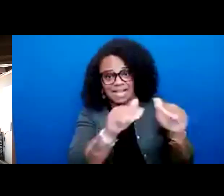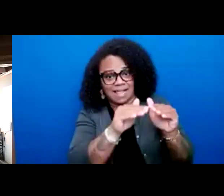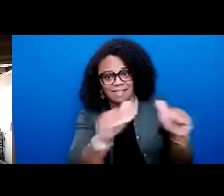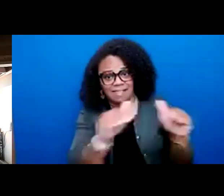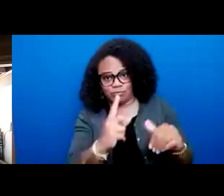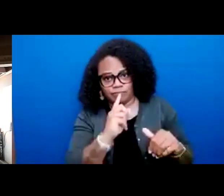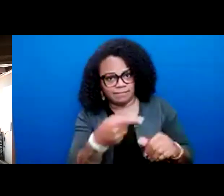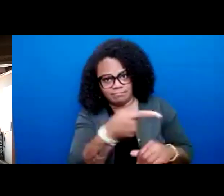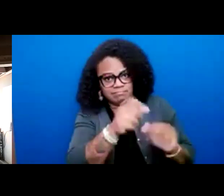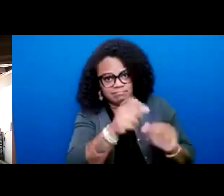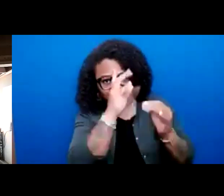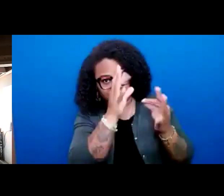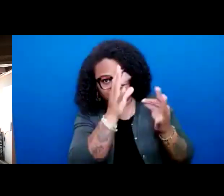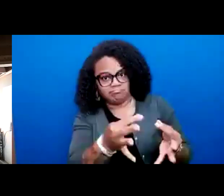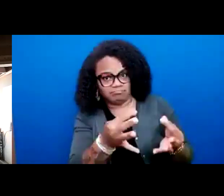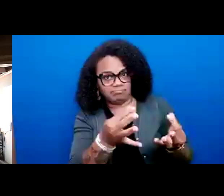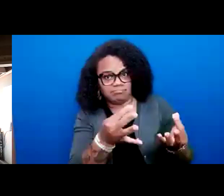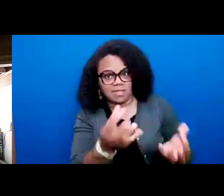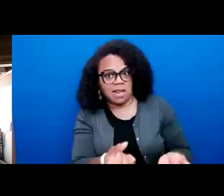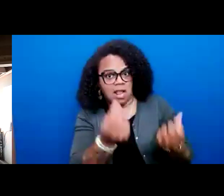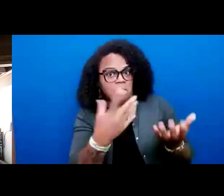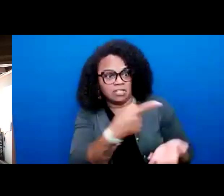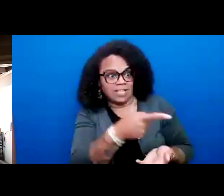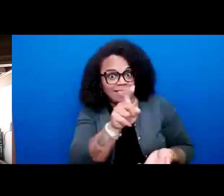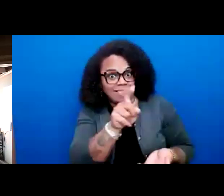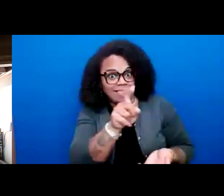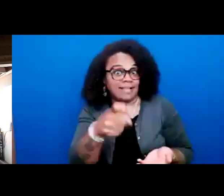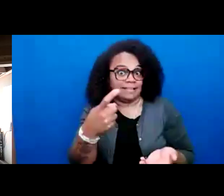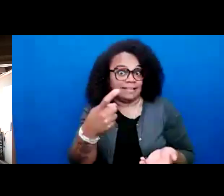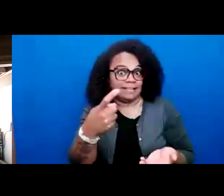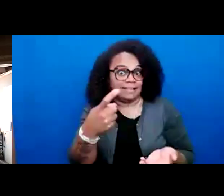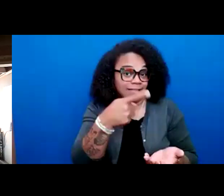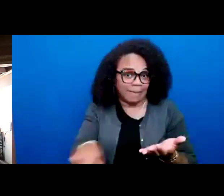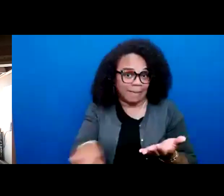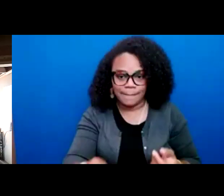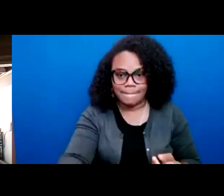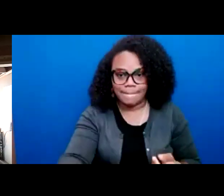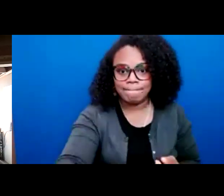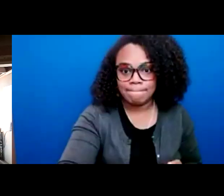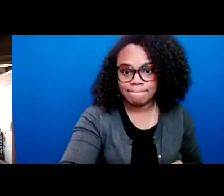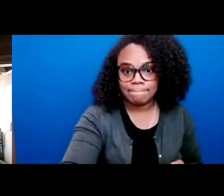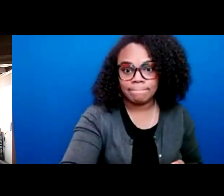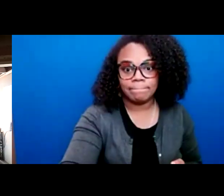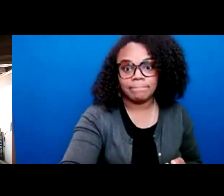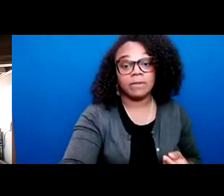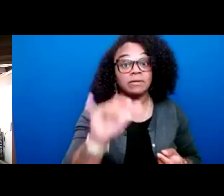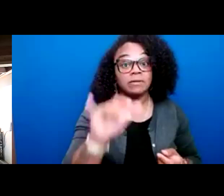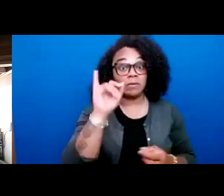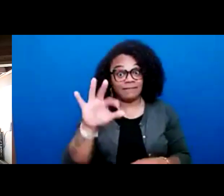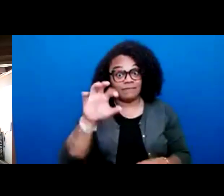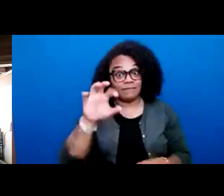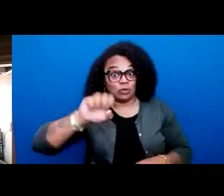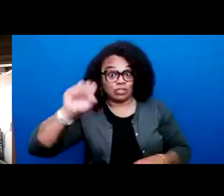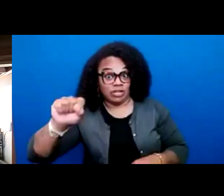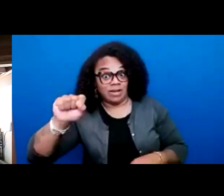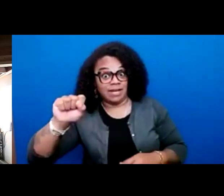set their wages to whatever they think those should be. And so if Social Security sees that the person's wages